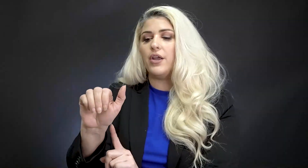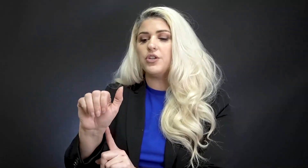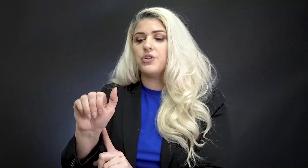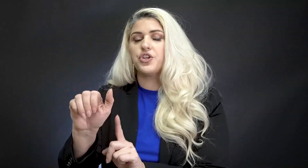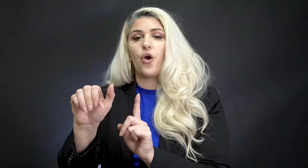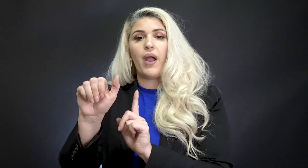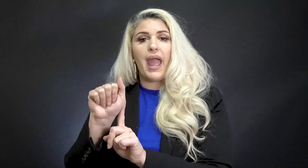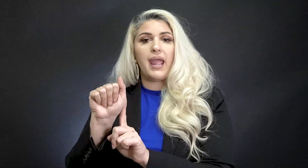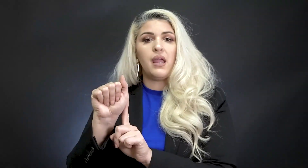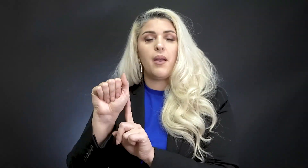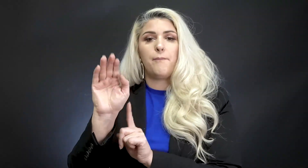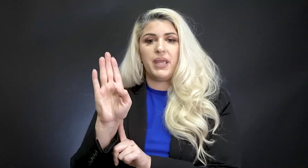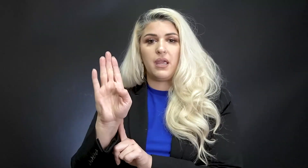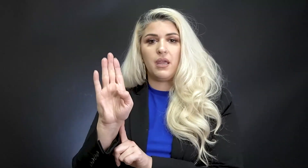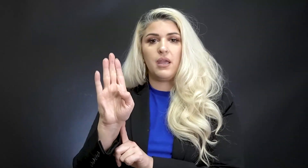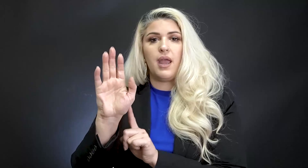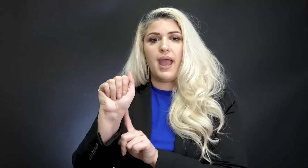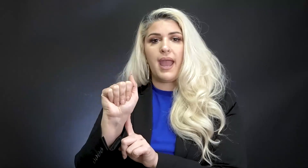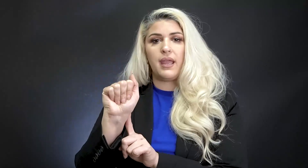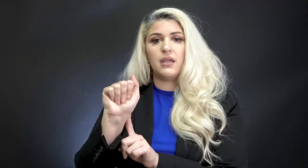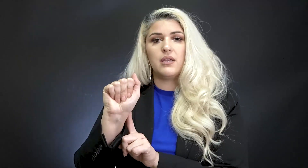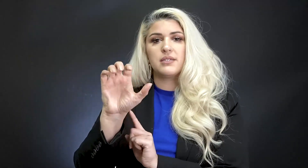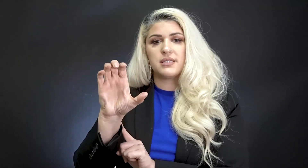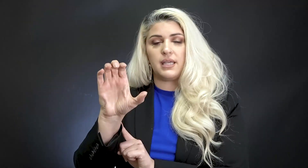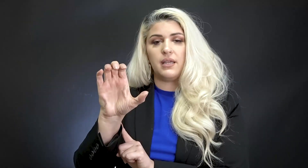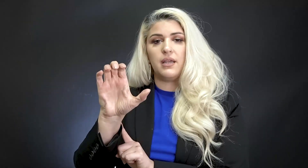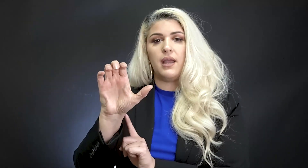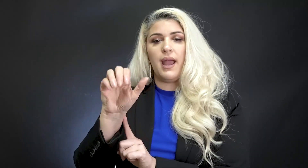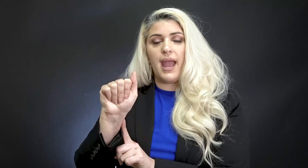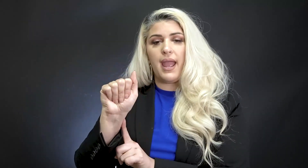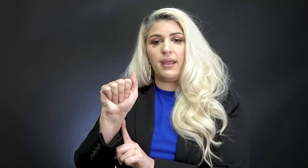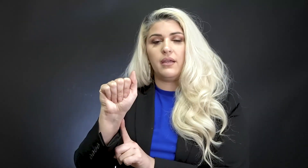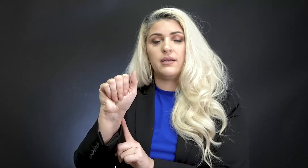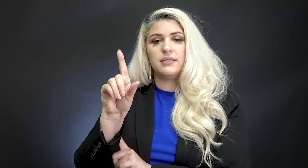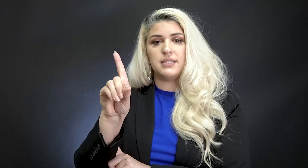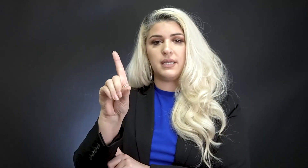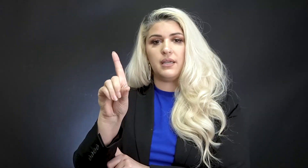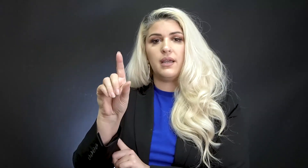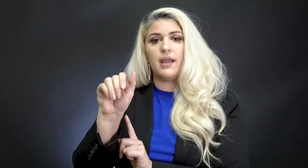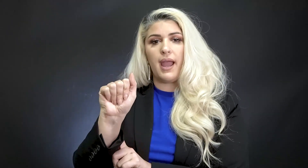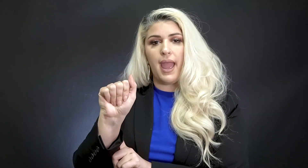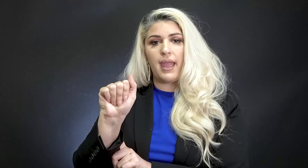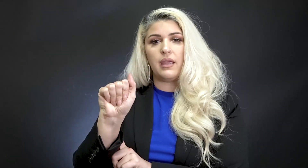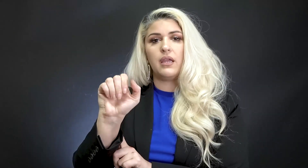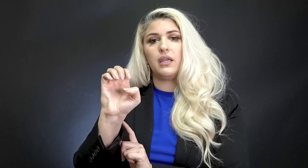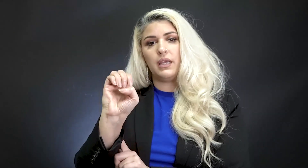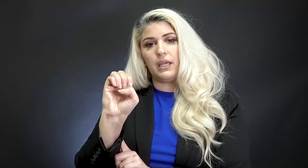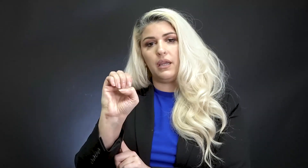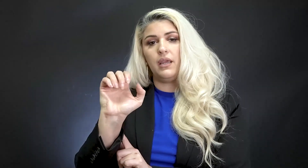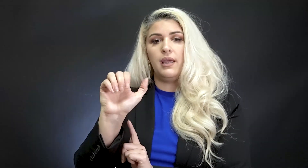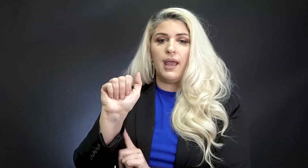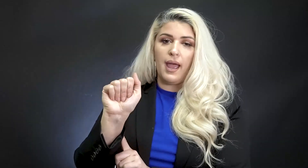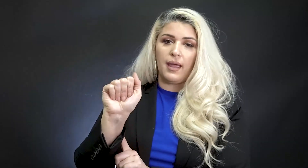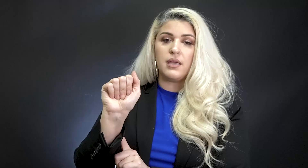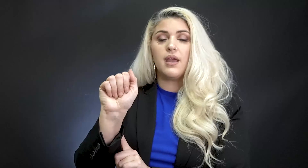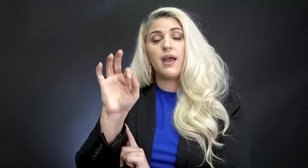do it is you go A, B, A, C, A, D, A, E, A,